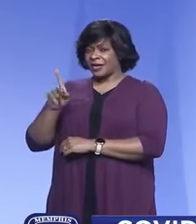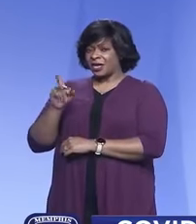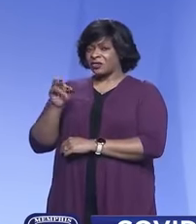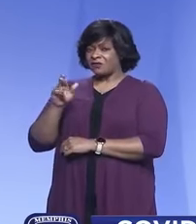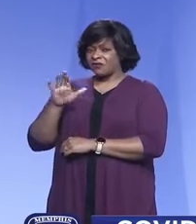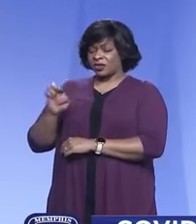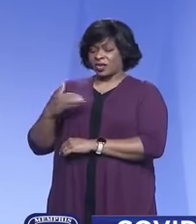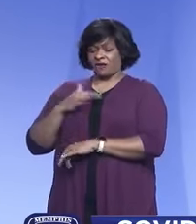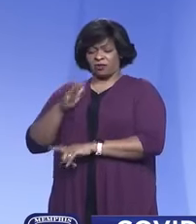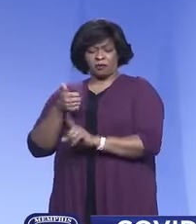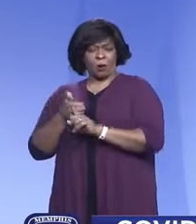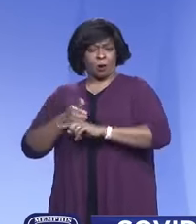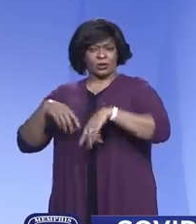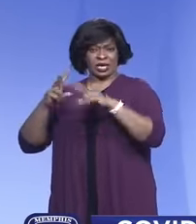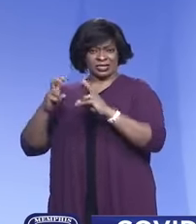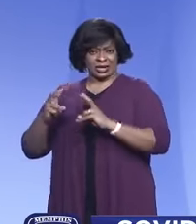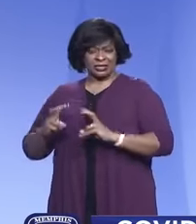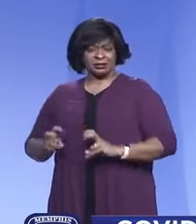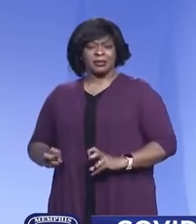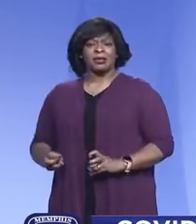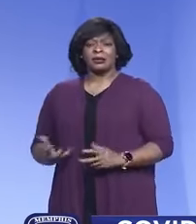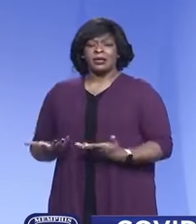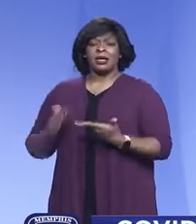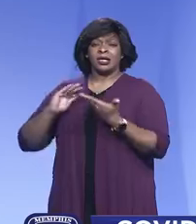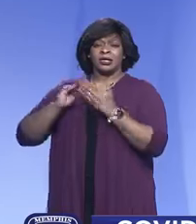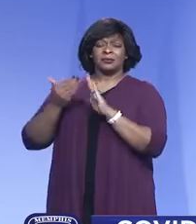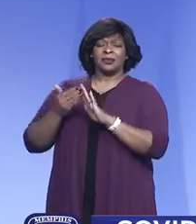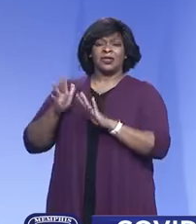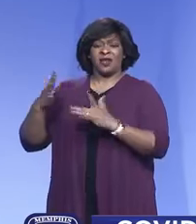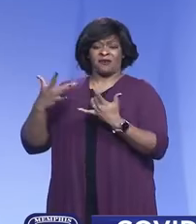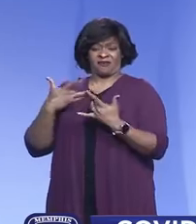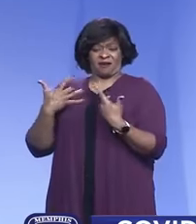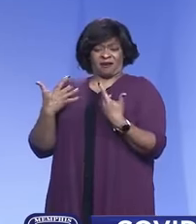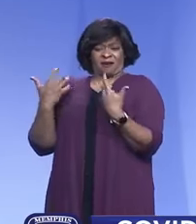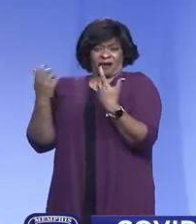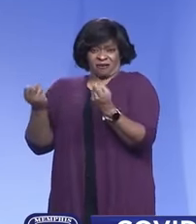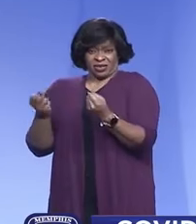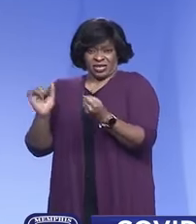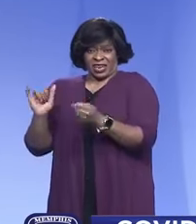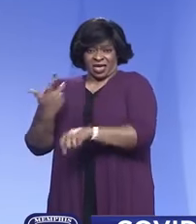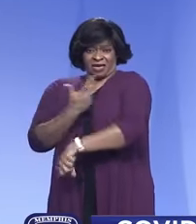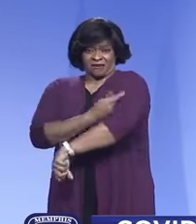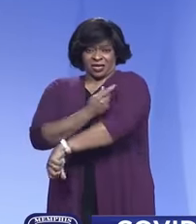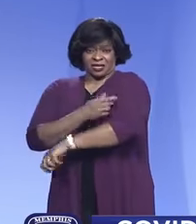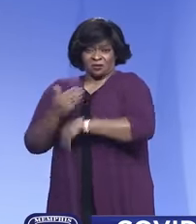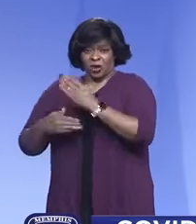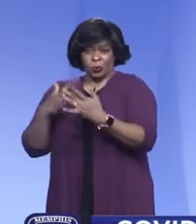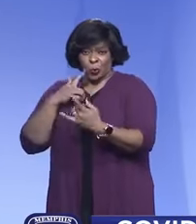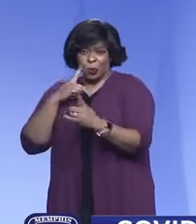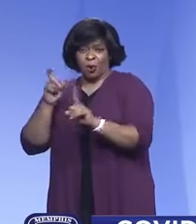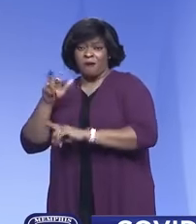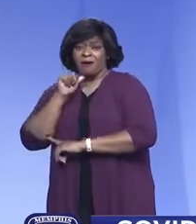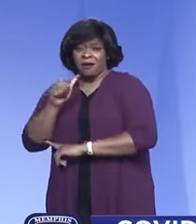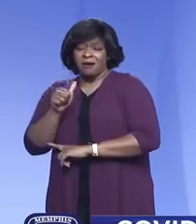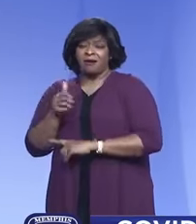has their own assessment of the community confidence in the vaccine process,